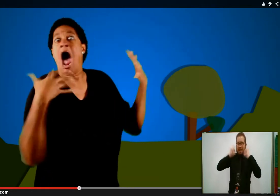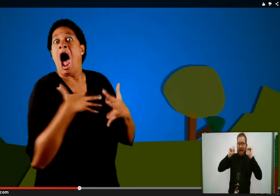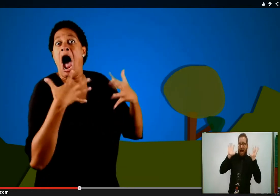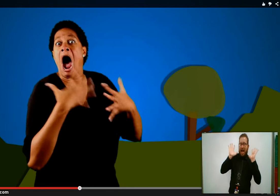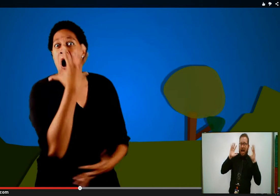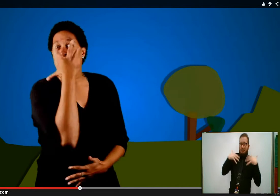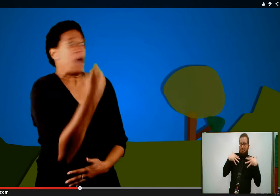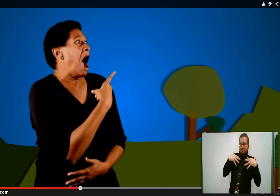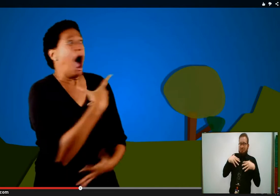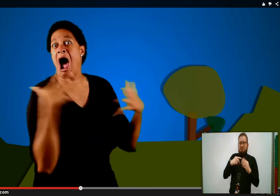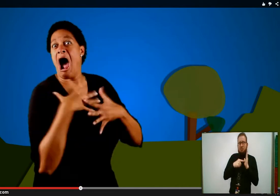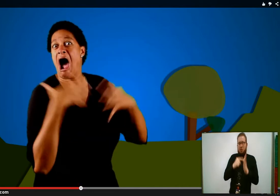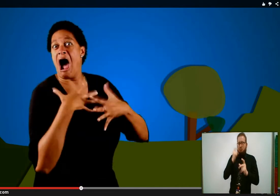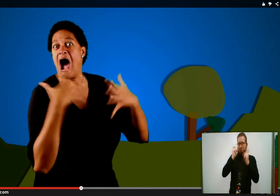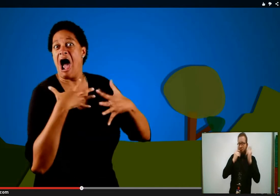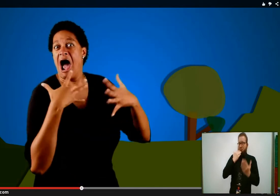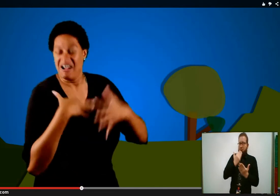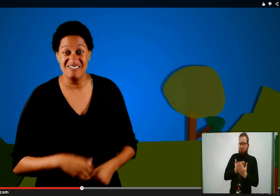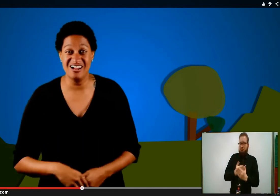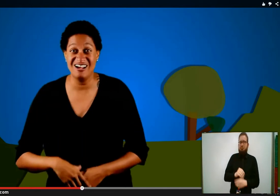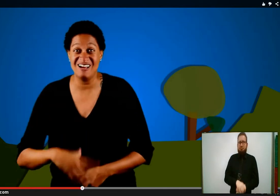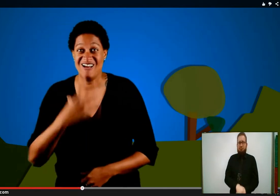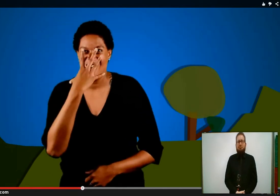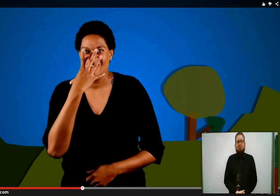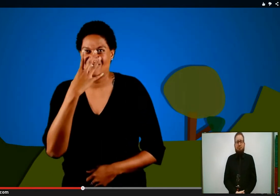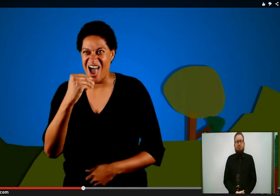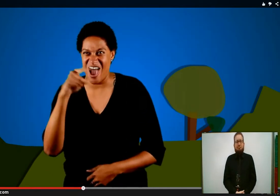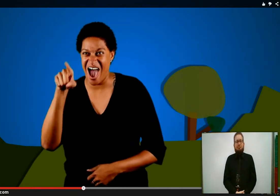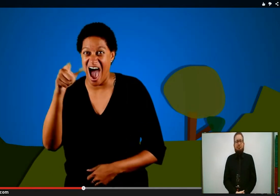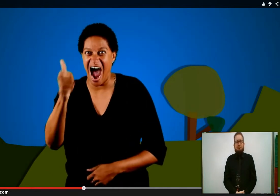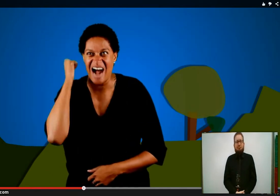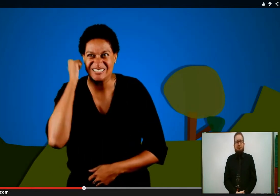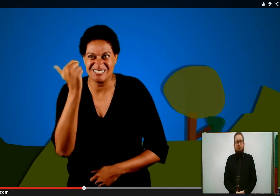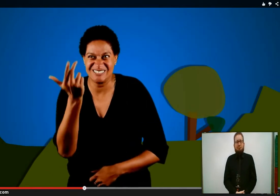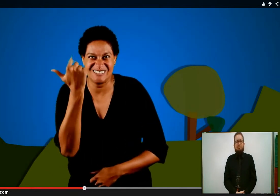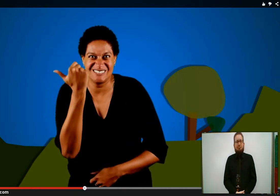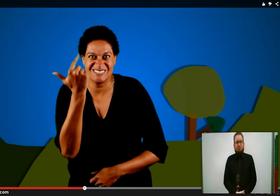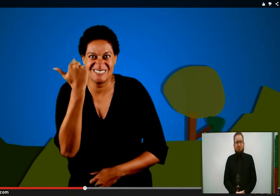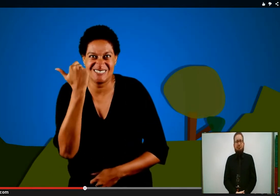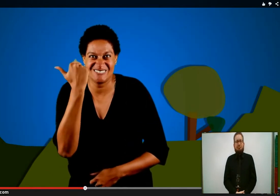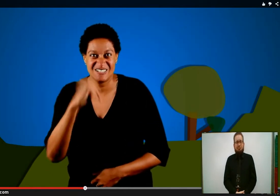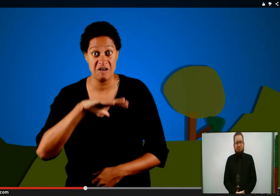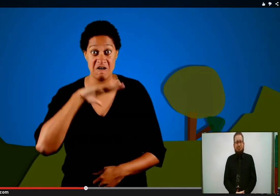The pigs are looking, their facial expressions, they're scared. Remember to use a lot of good facial expression.